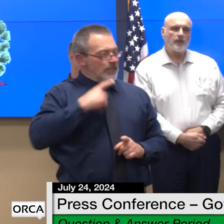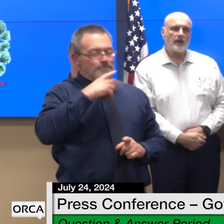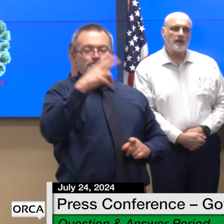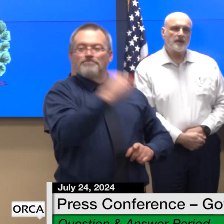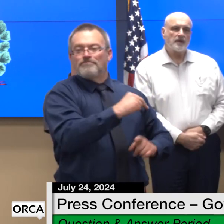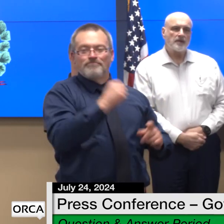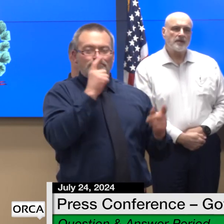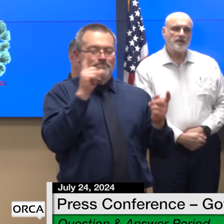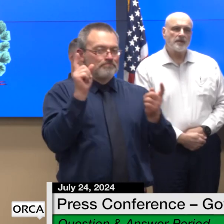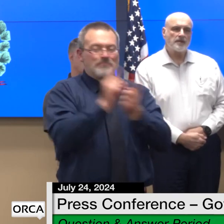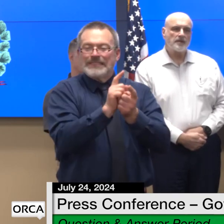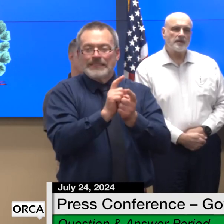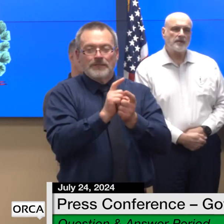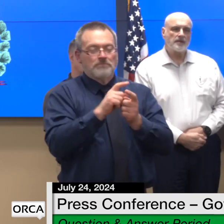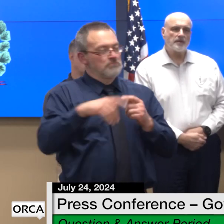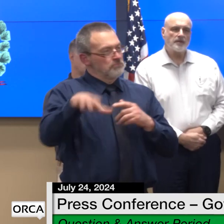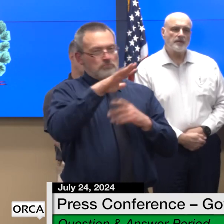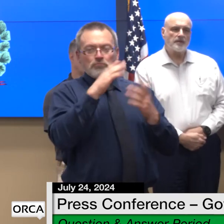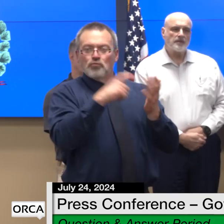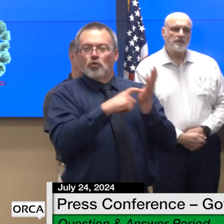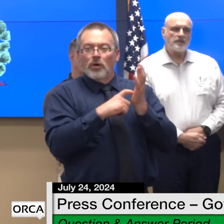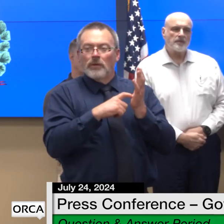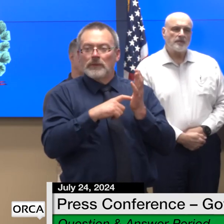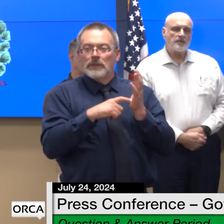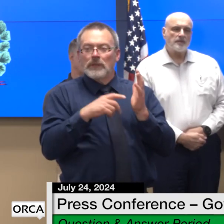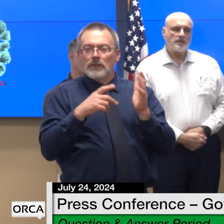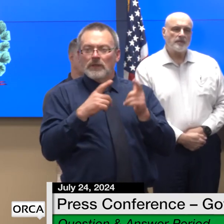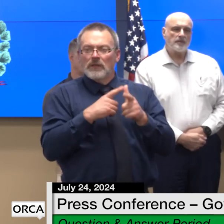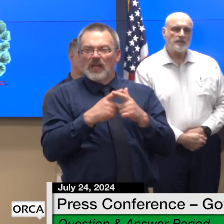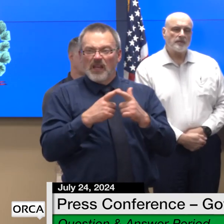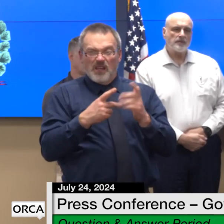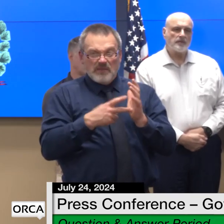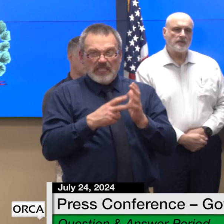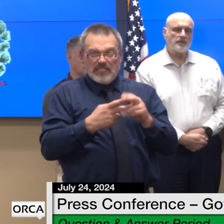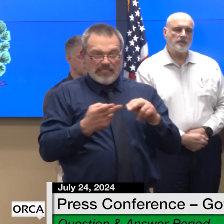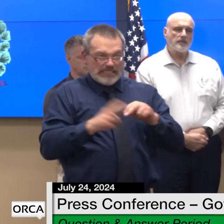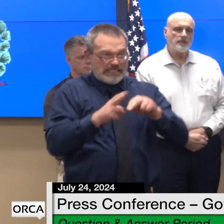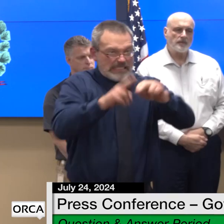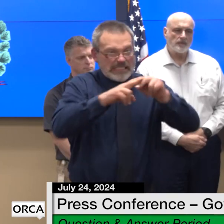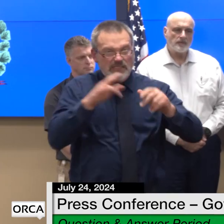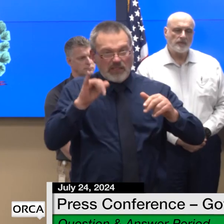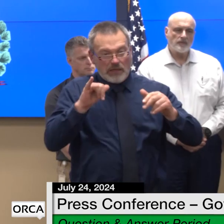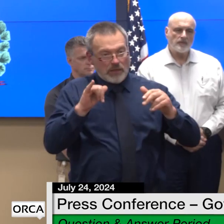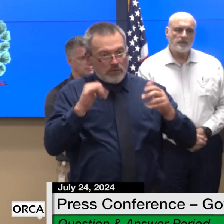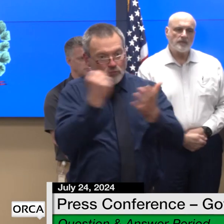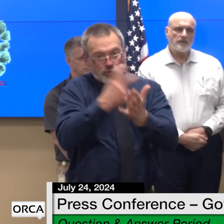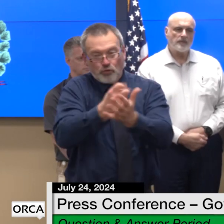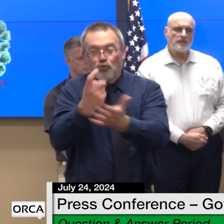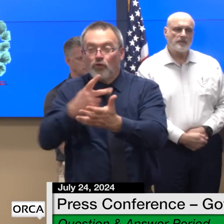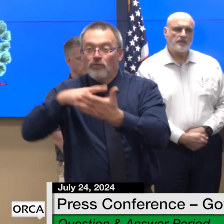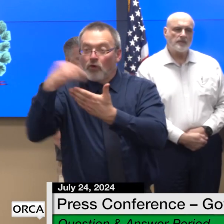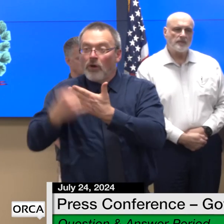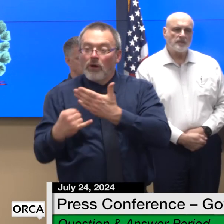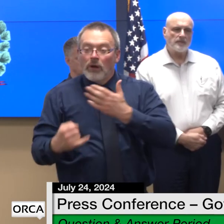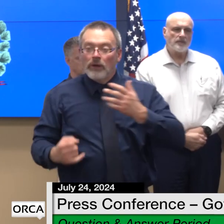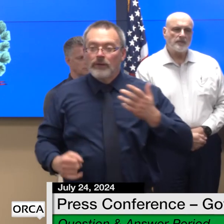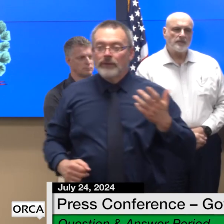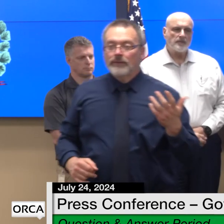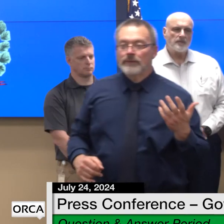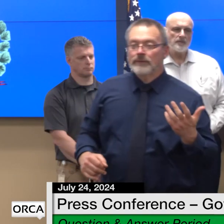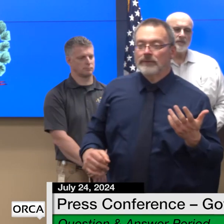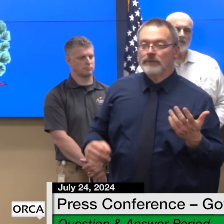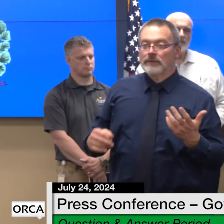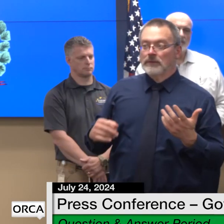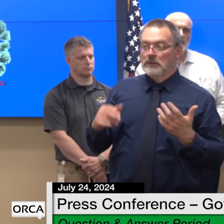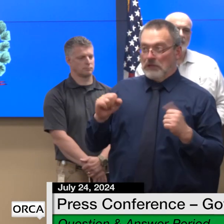would maybe speed up those requirements or speed up the Clean Heat Standard or that sort of thing. I'm not clear that they can be accelerated.